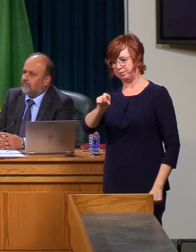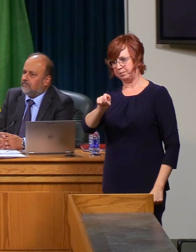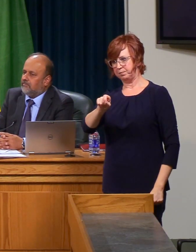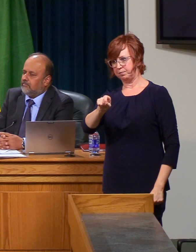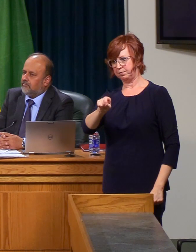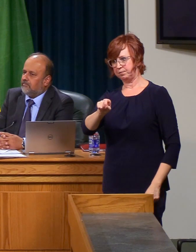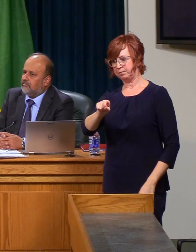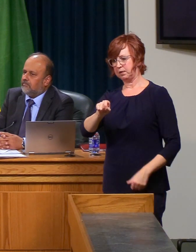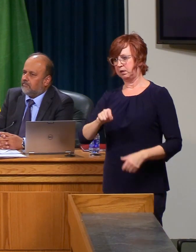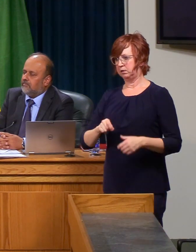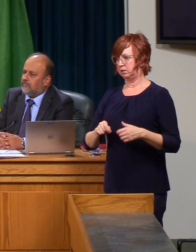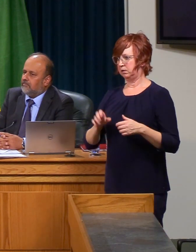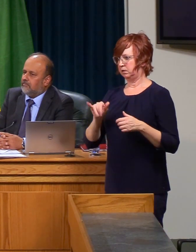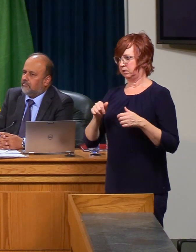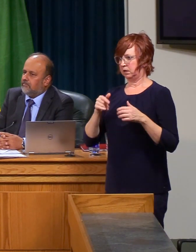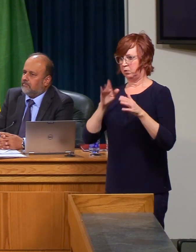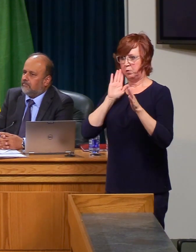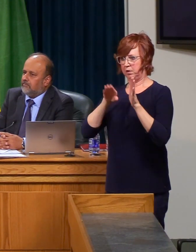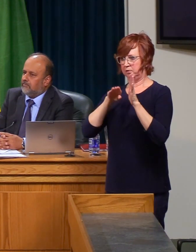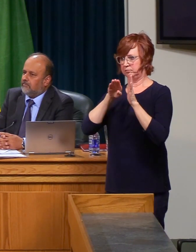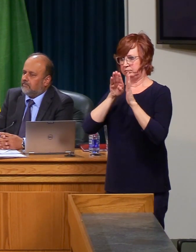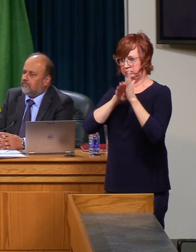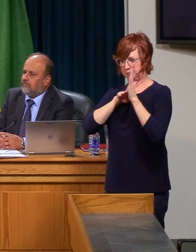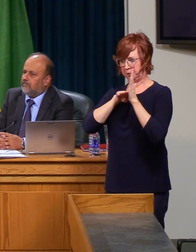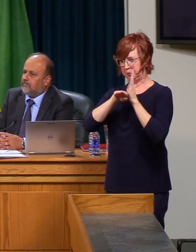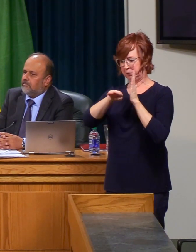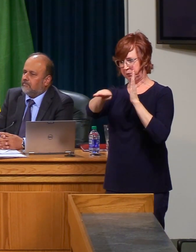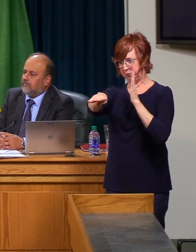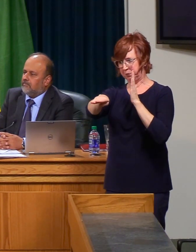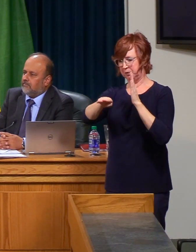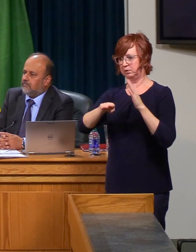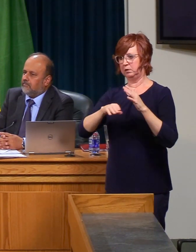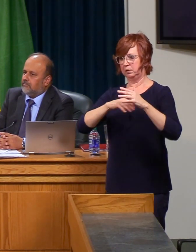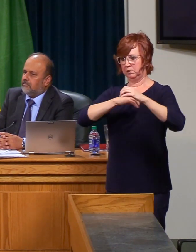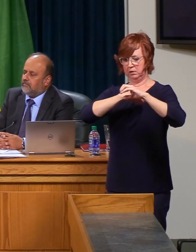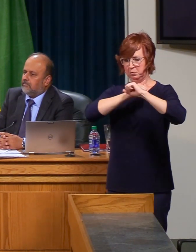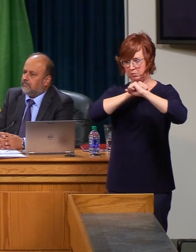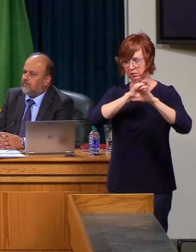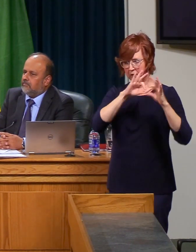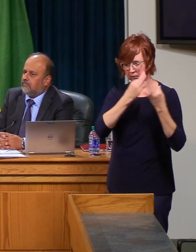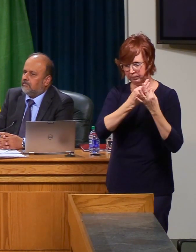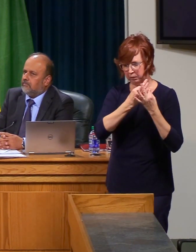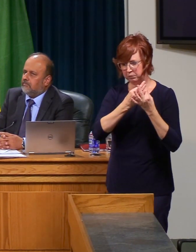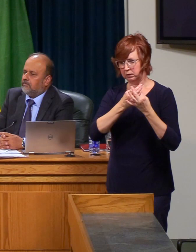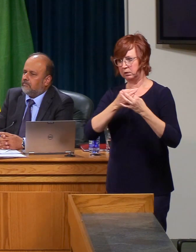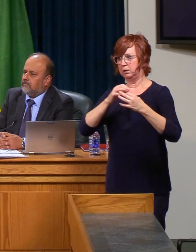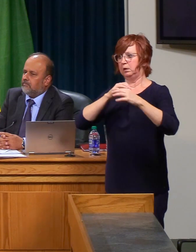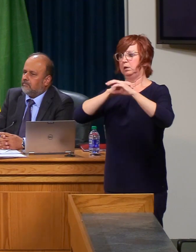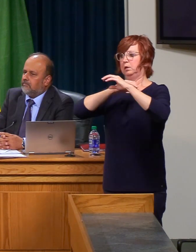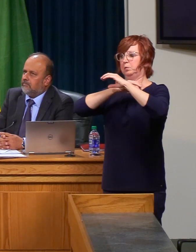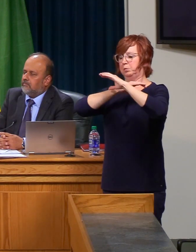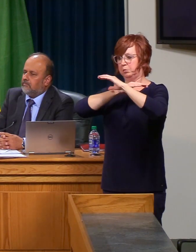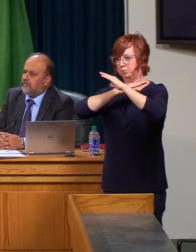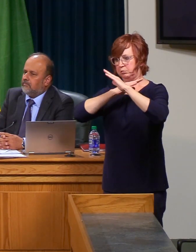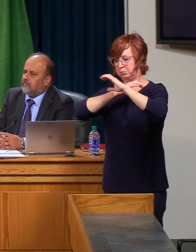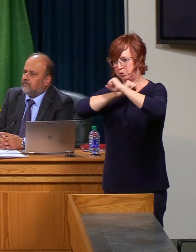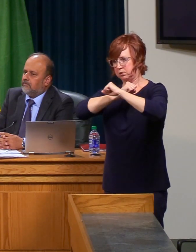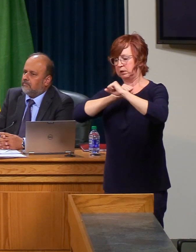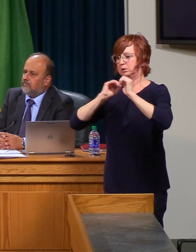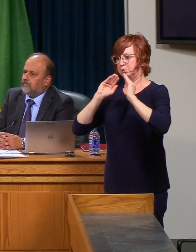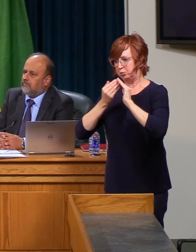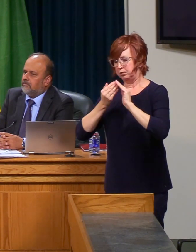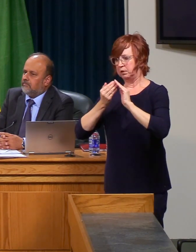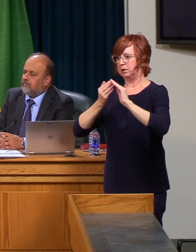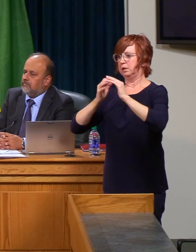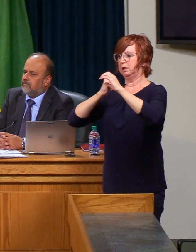our family members in our communities. This is the way we are going to protect those that are elderly in our communities. And this is the way that we